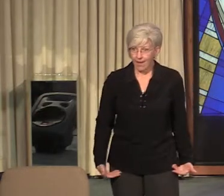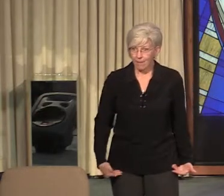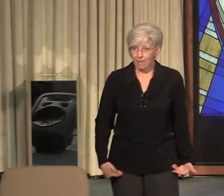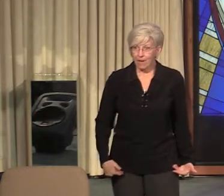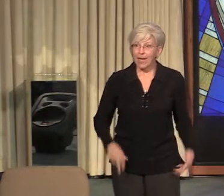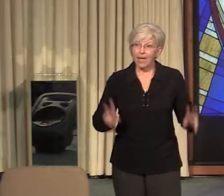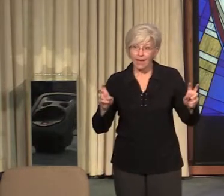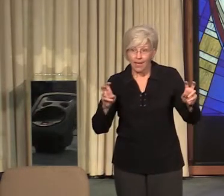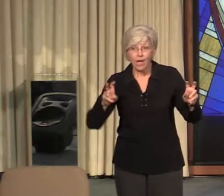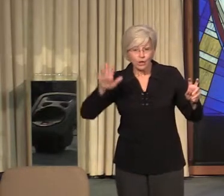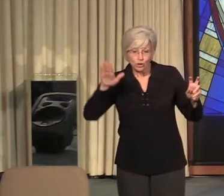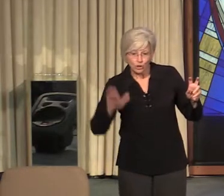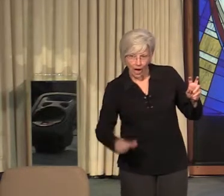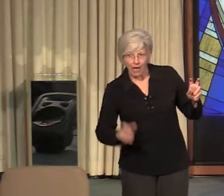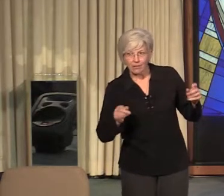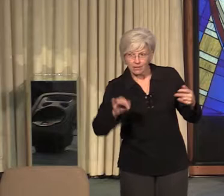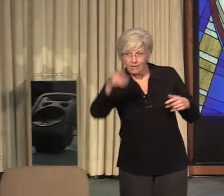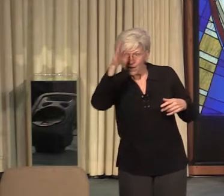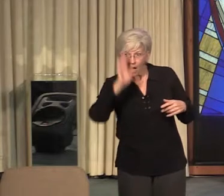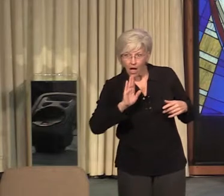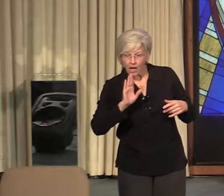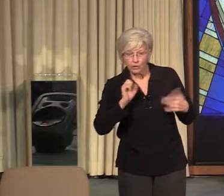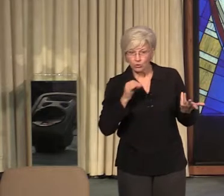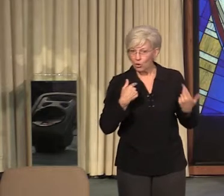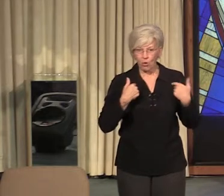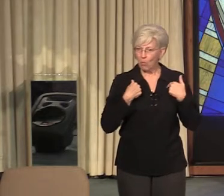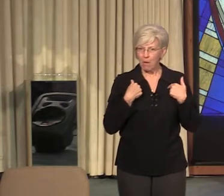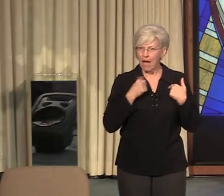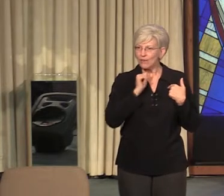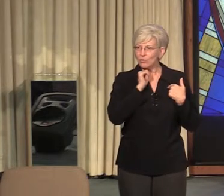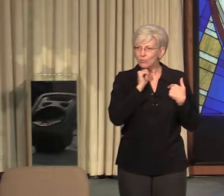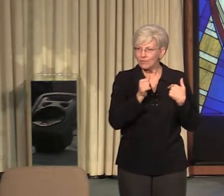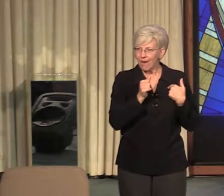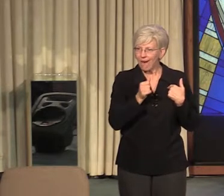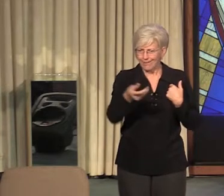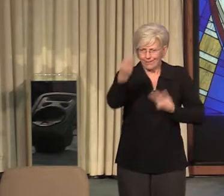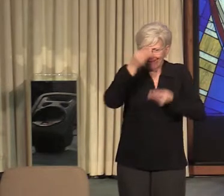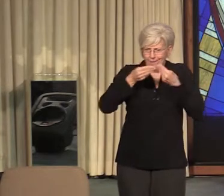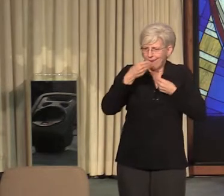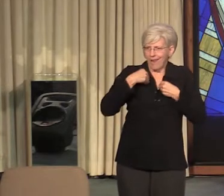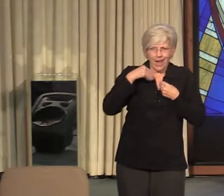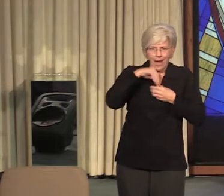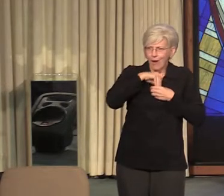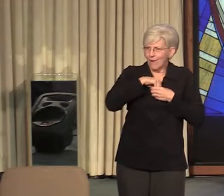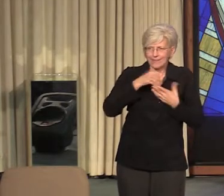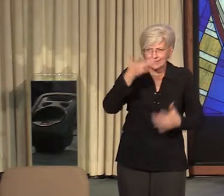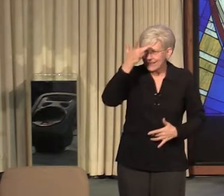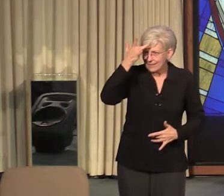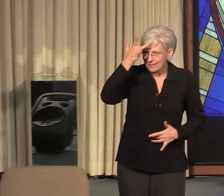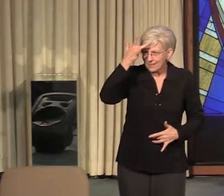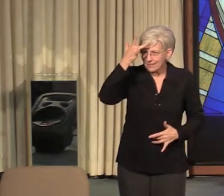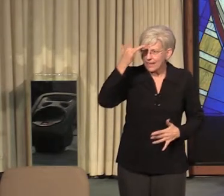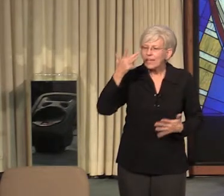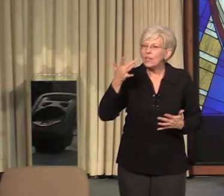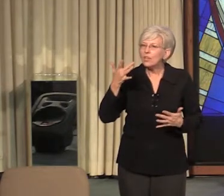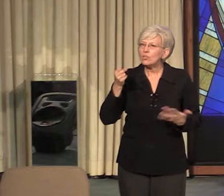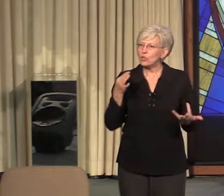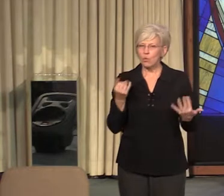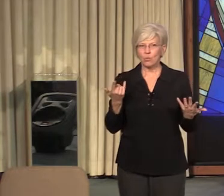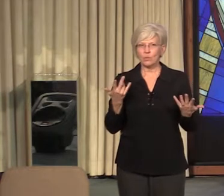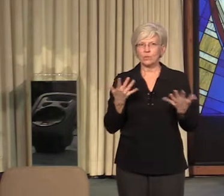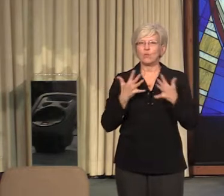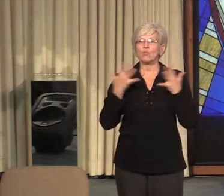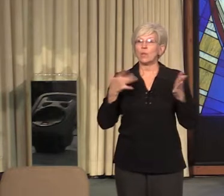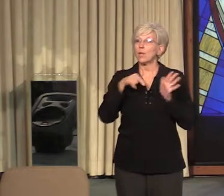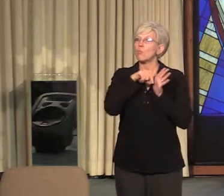such, I do not inherit sickness. And it was a very profound realization